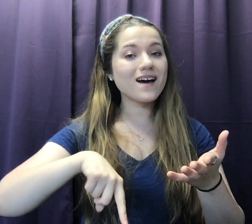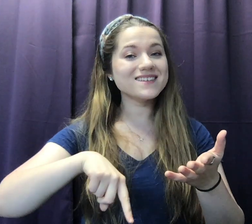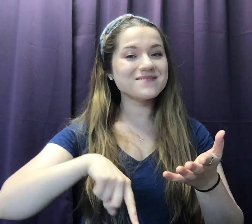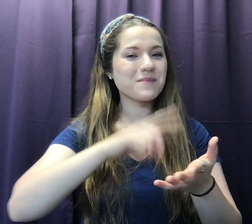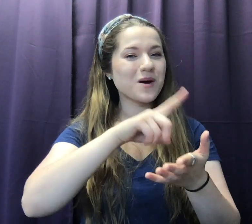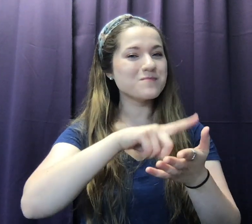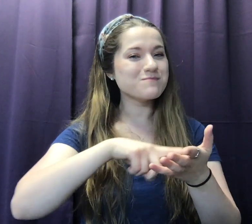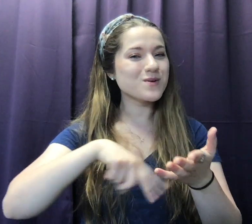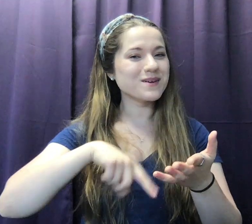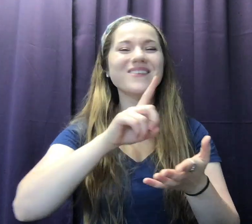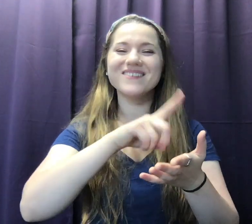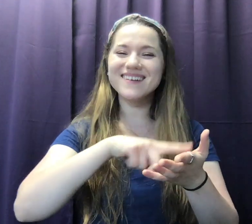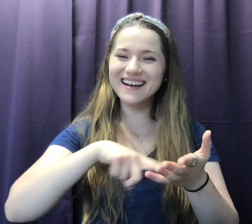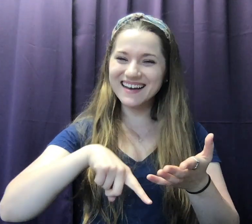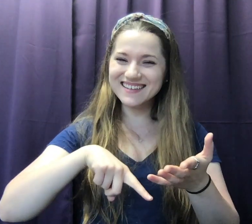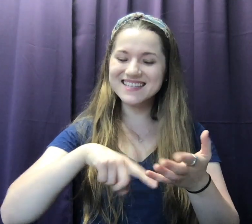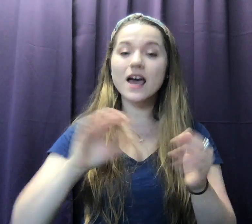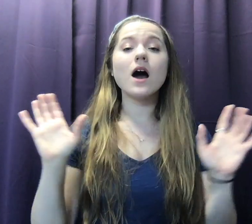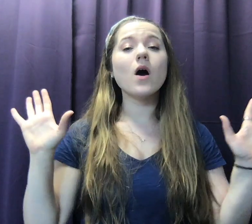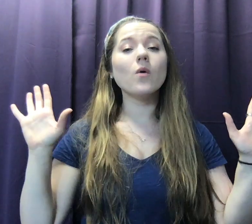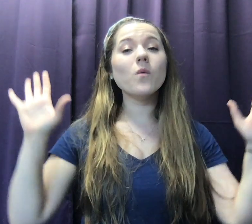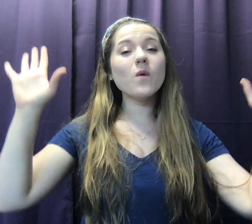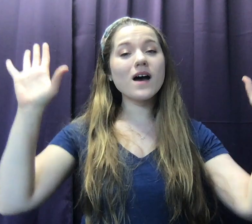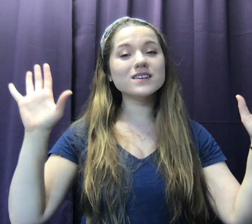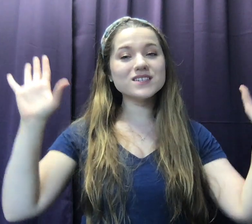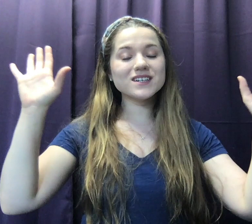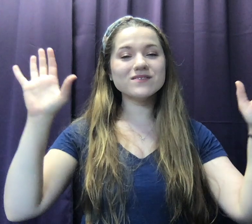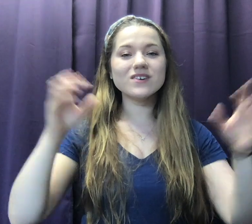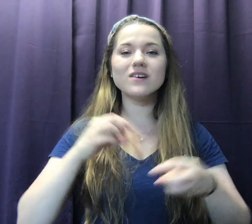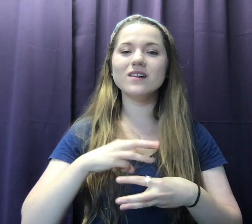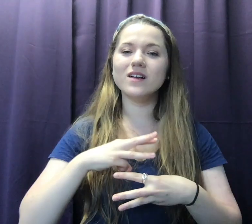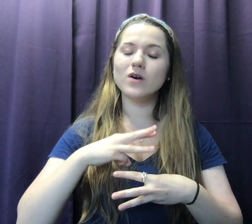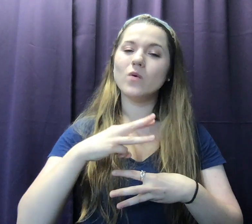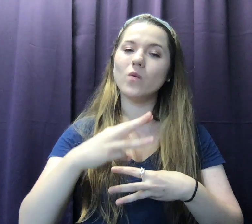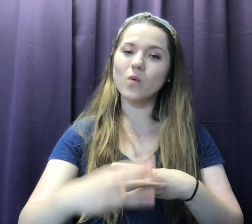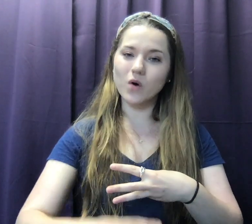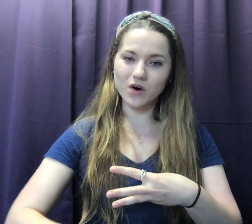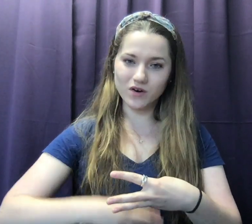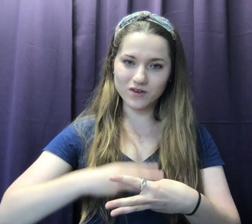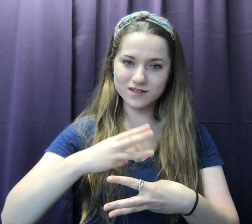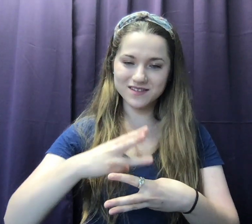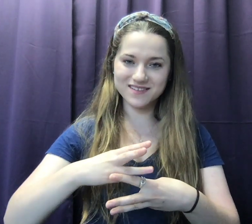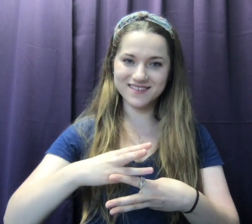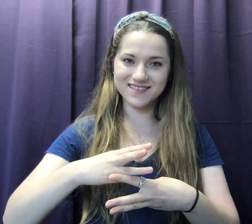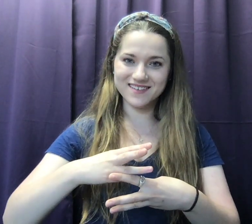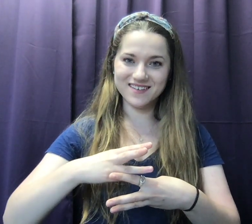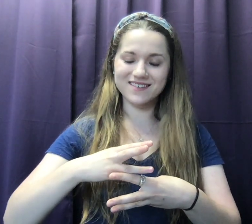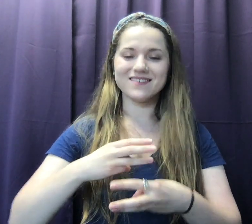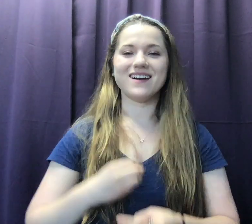what, remember the boop, what a wonderful world.